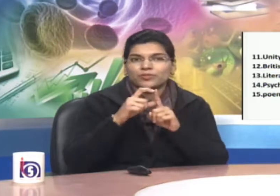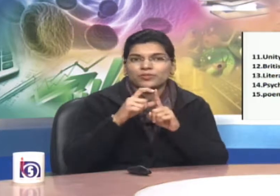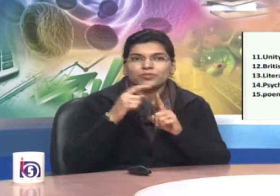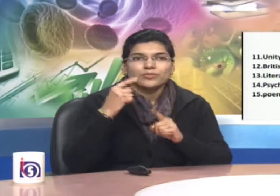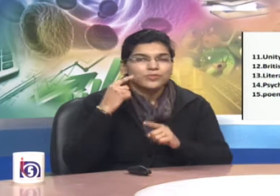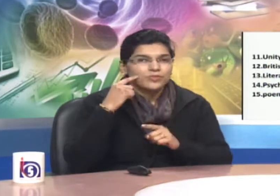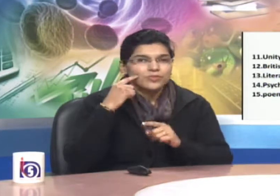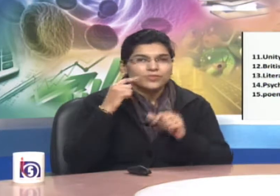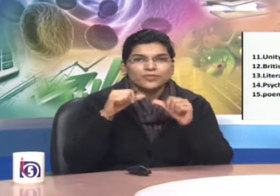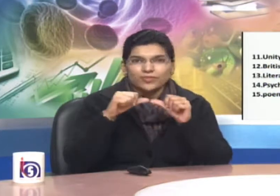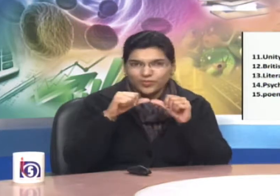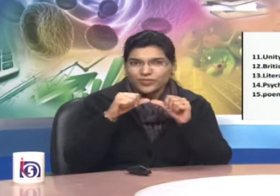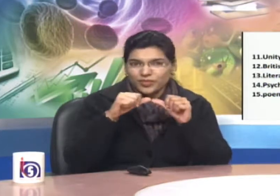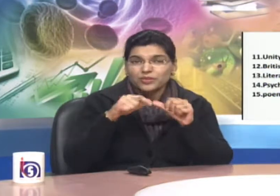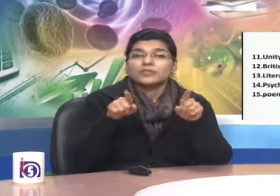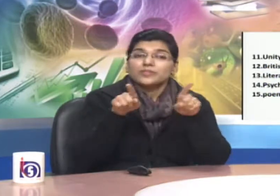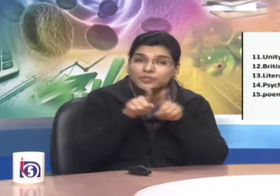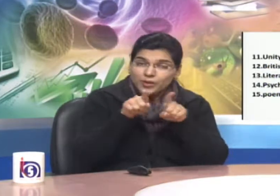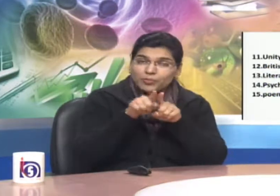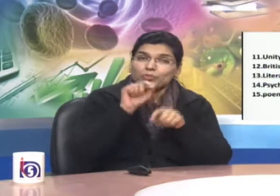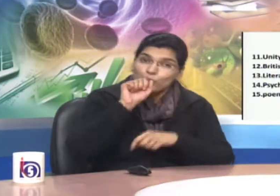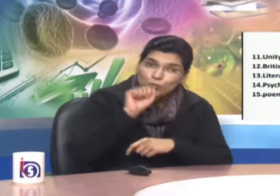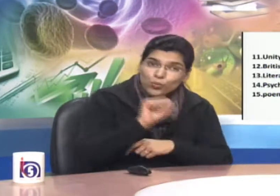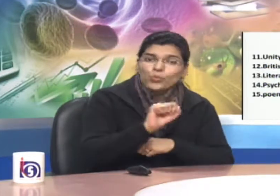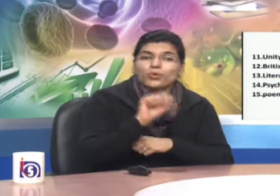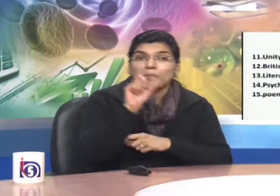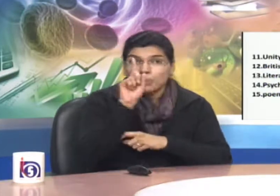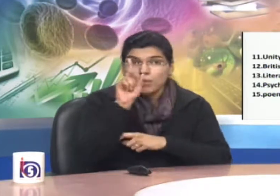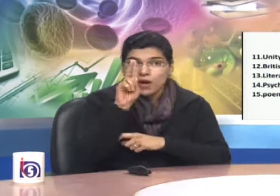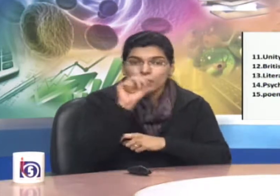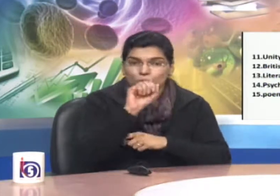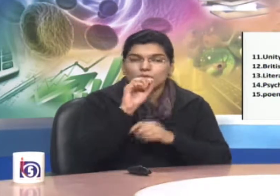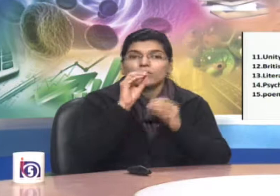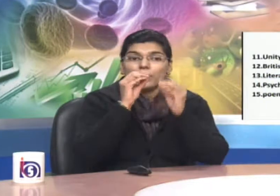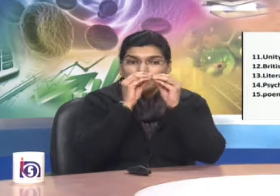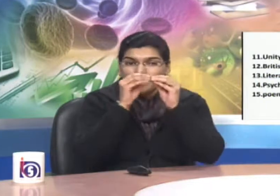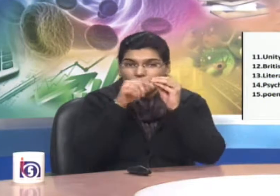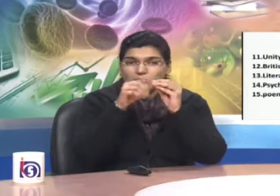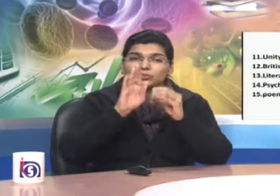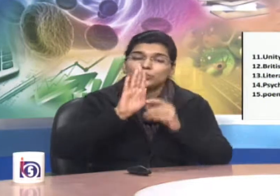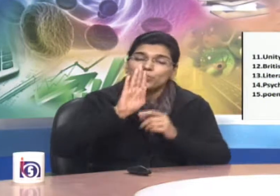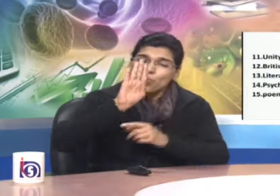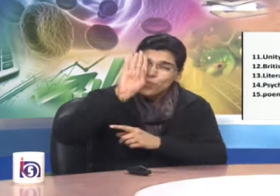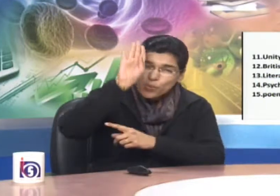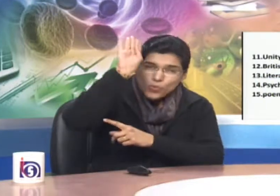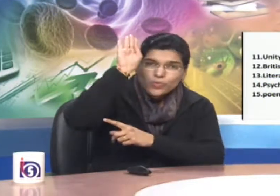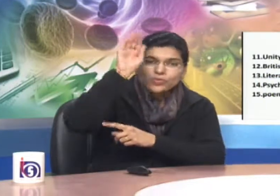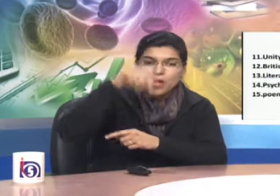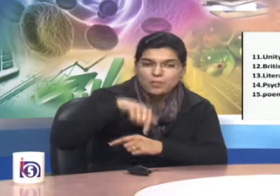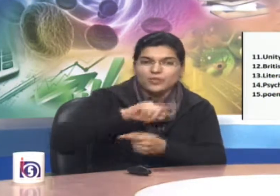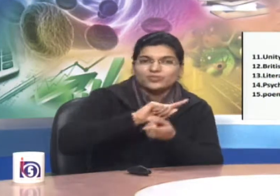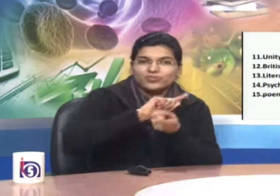Like our country's name is India, their country's name was British, but now changed